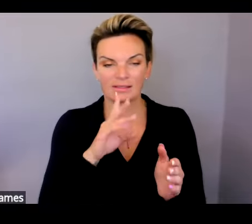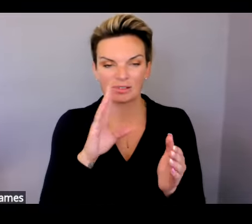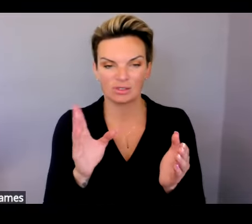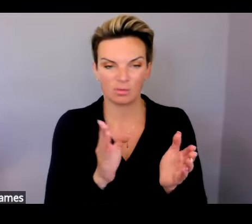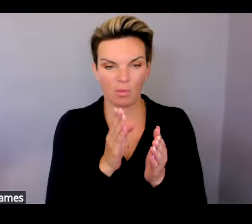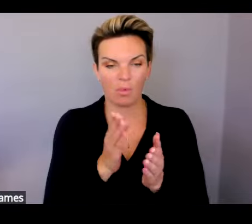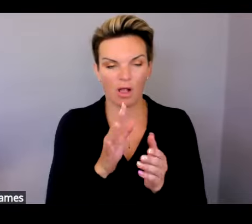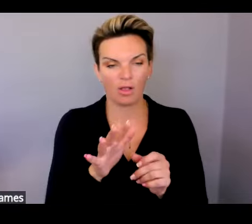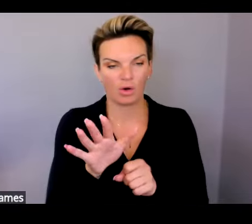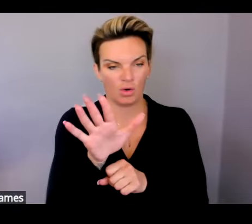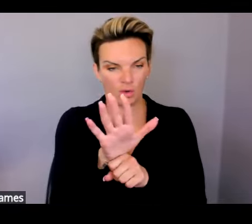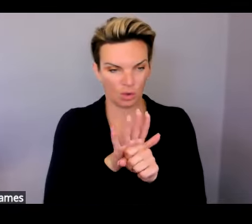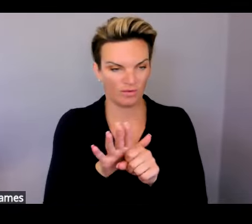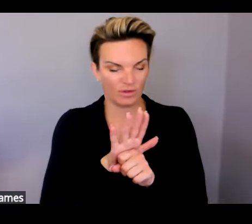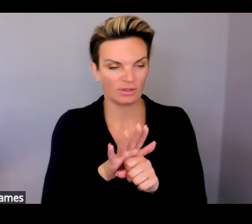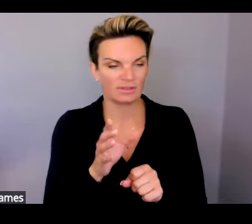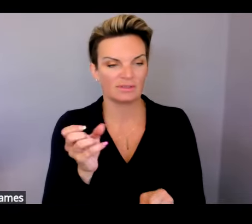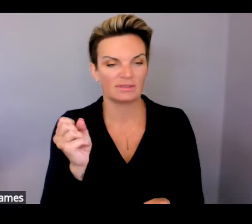universe of